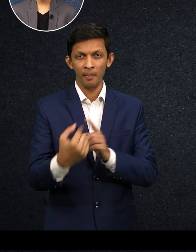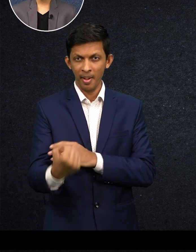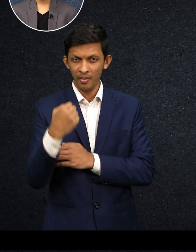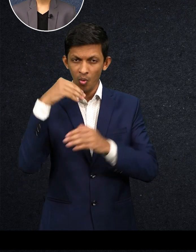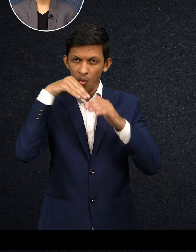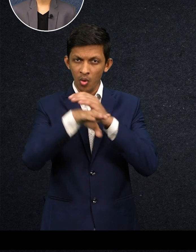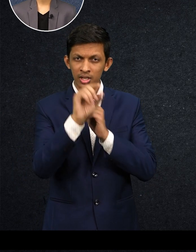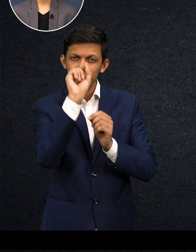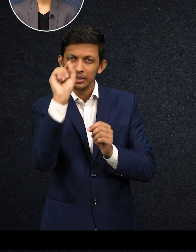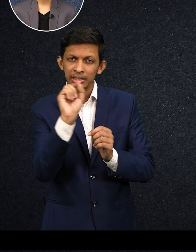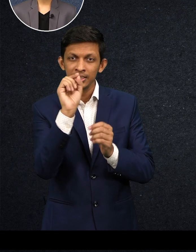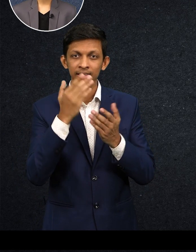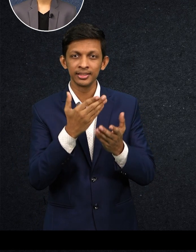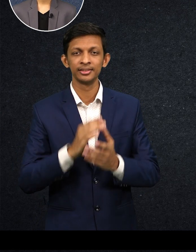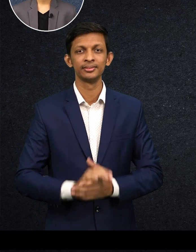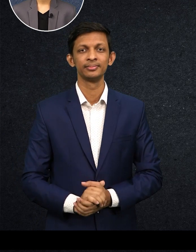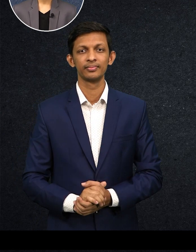atomic energy.